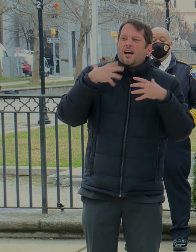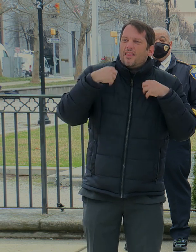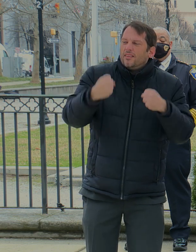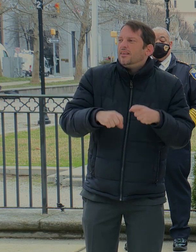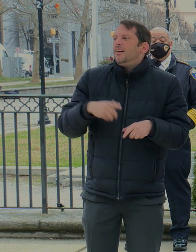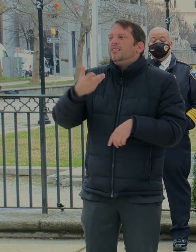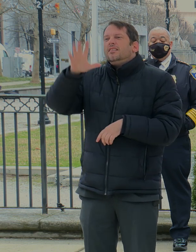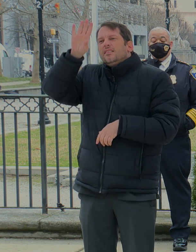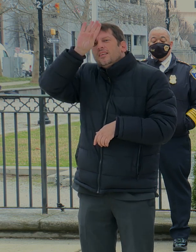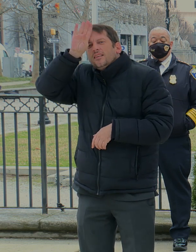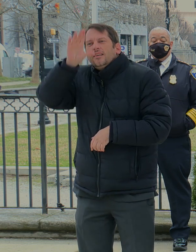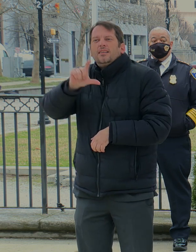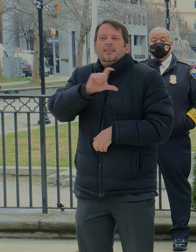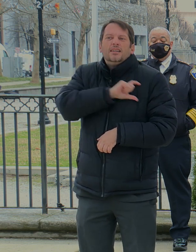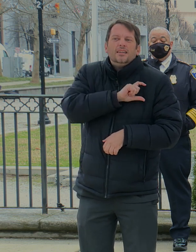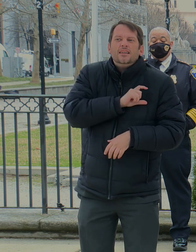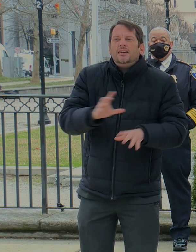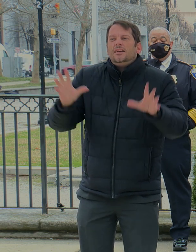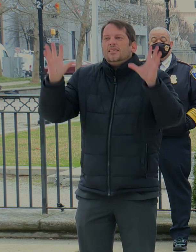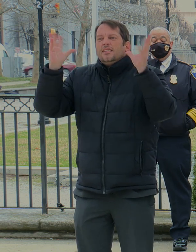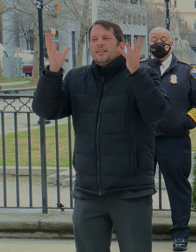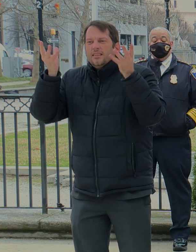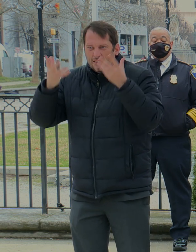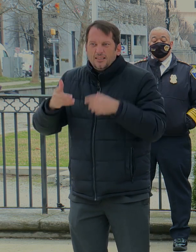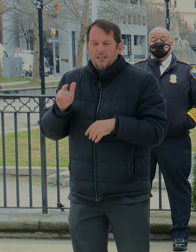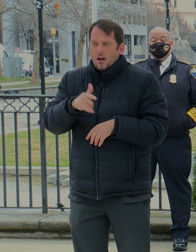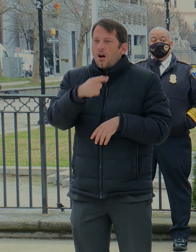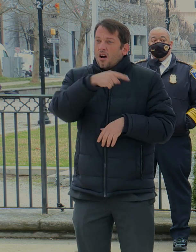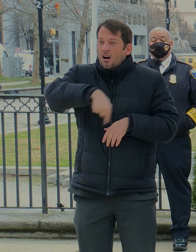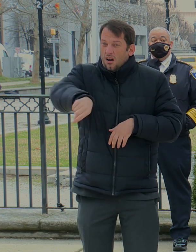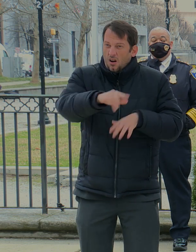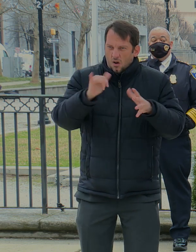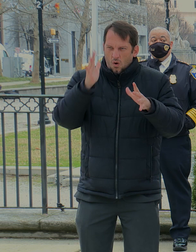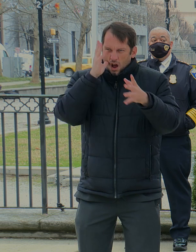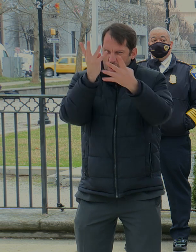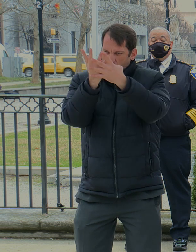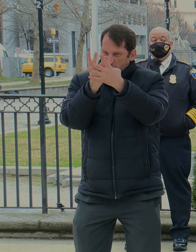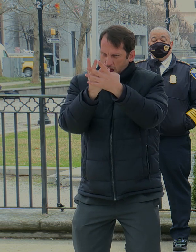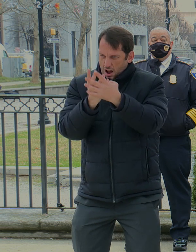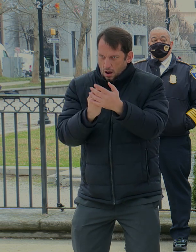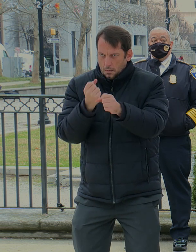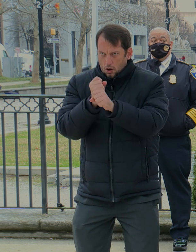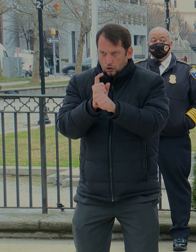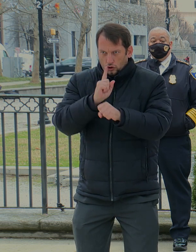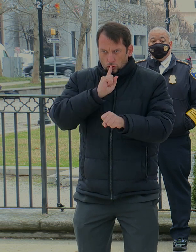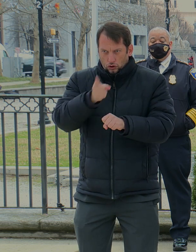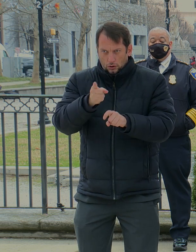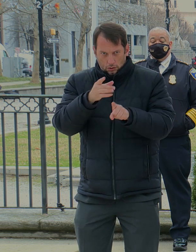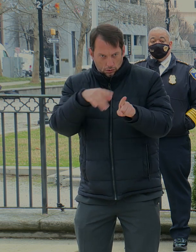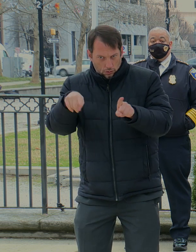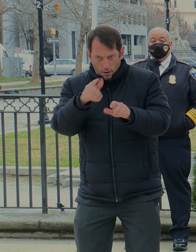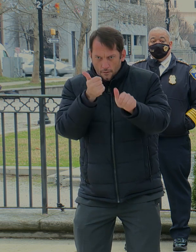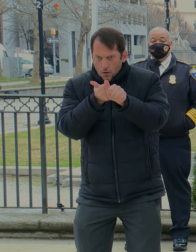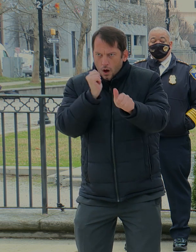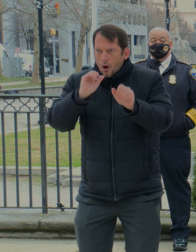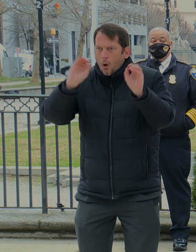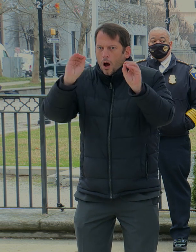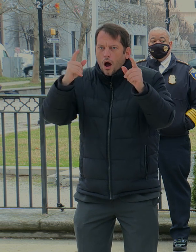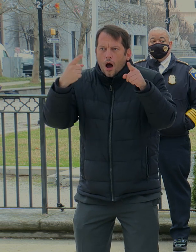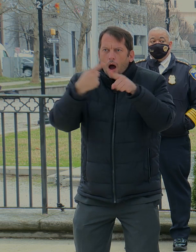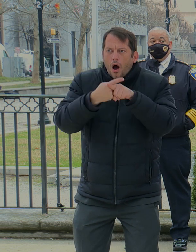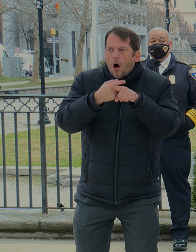will be pre-screening individuals to determine if there are any contraindications or precautions as a part of our vaccination